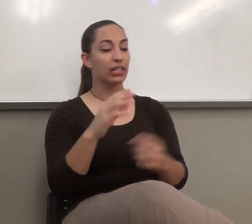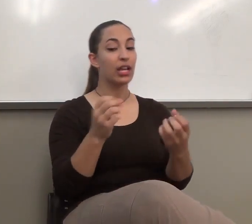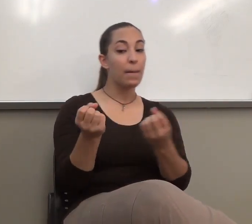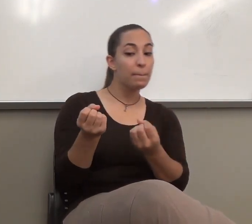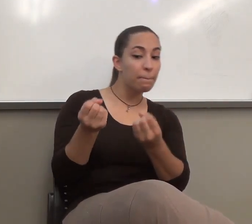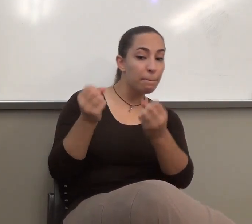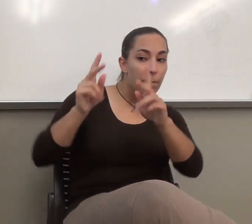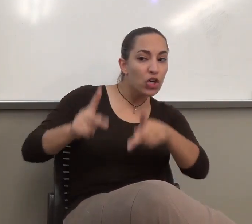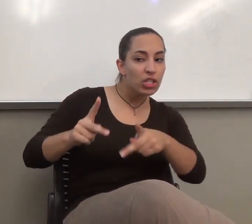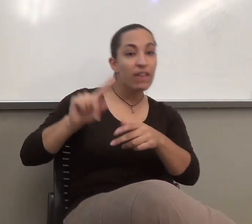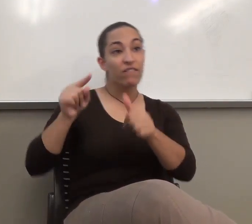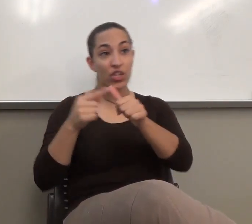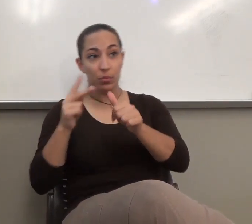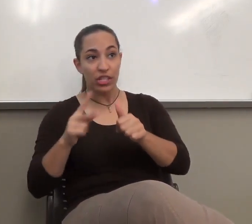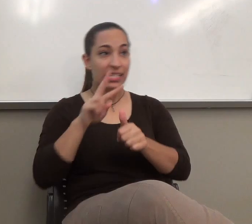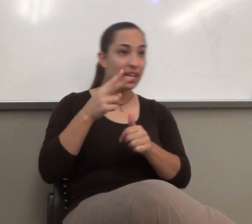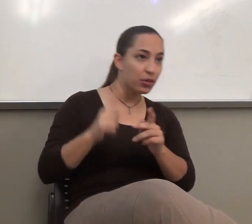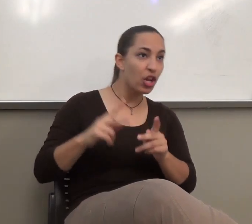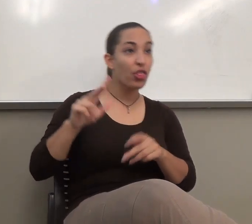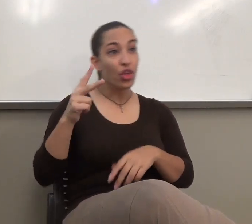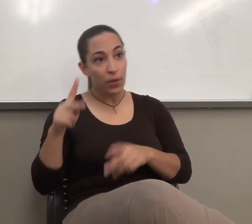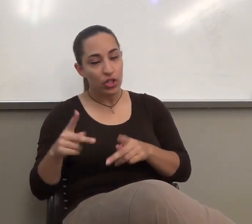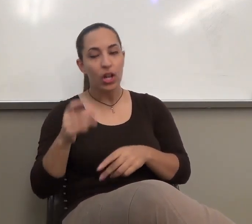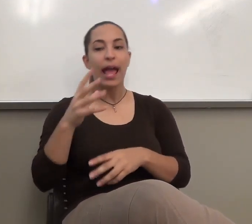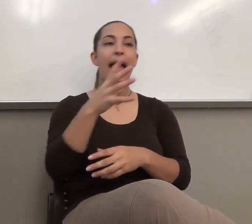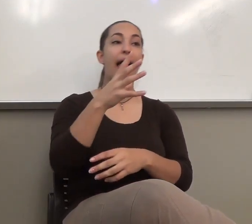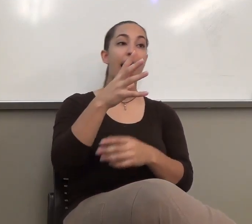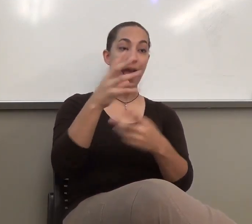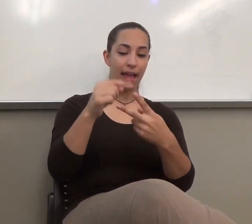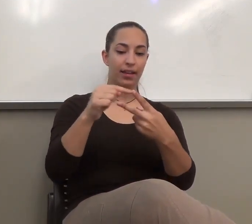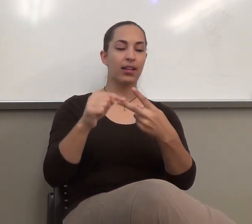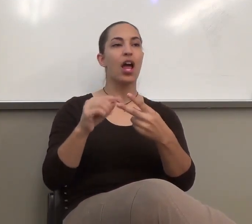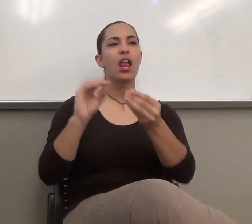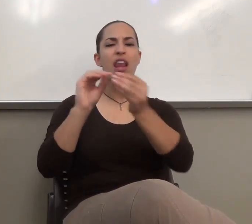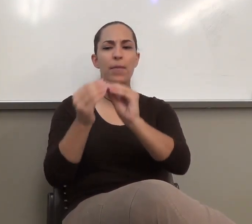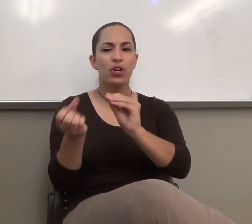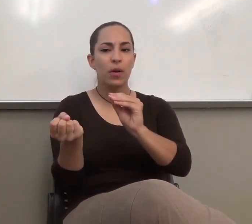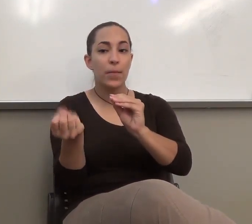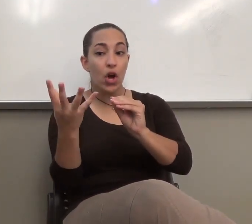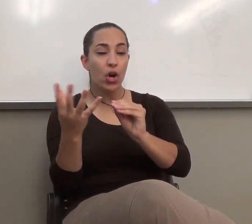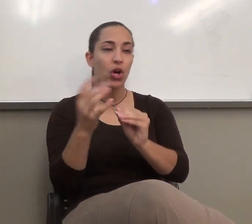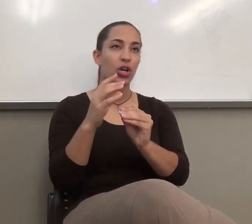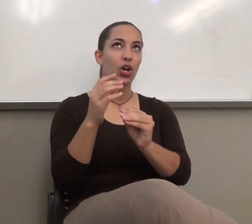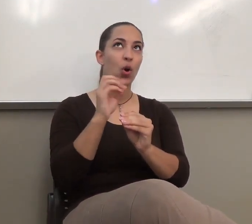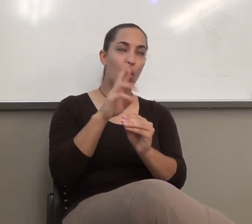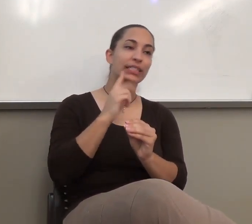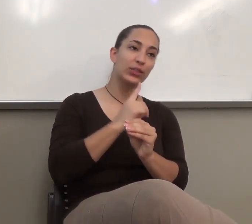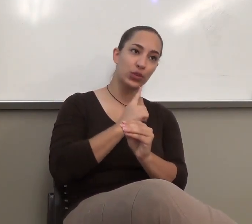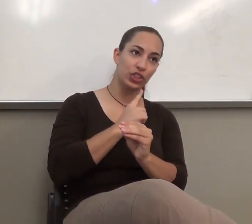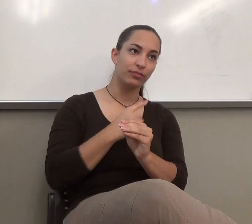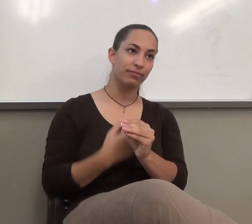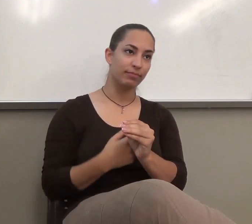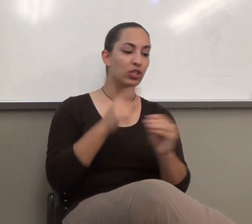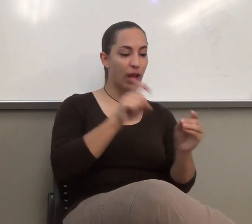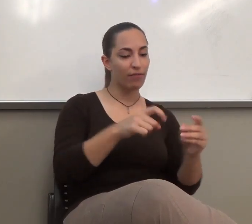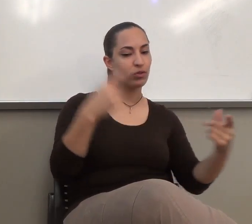Okay? Okay, so now you're thinking, okay, if it's this easy, like we